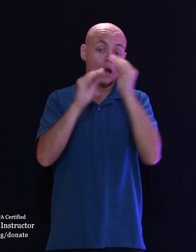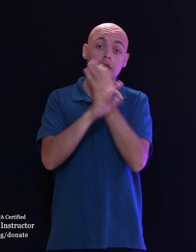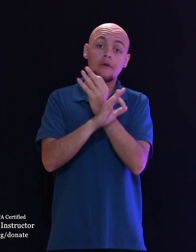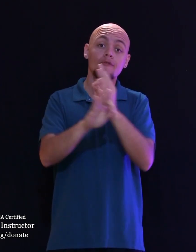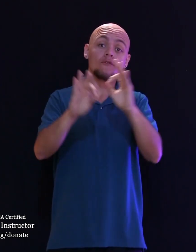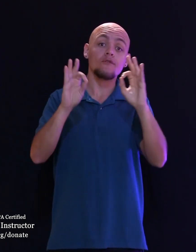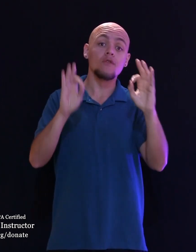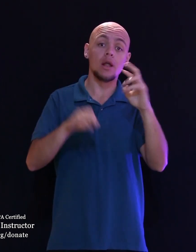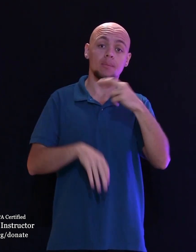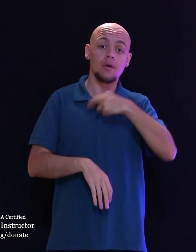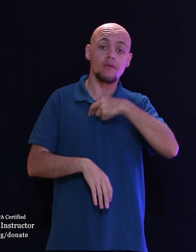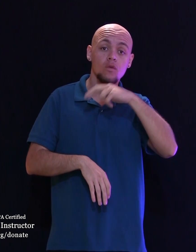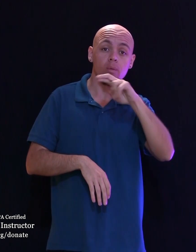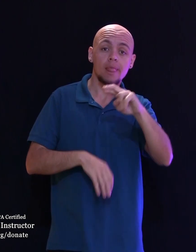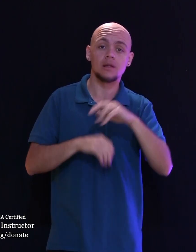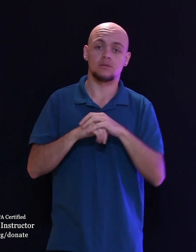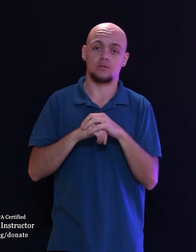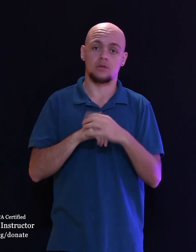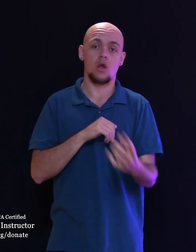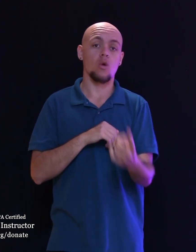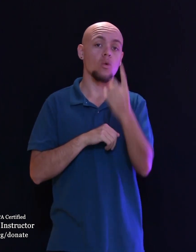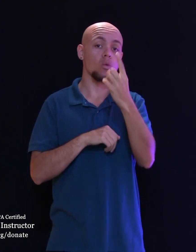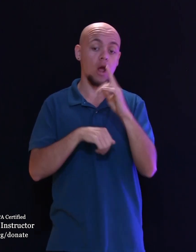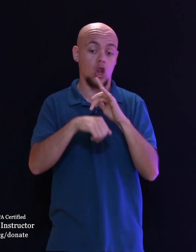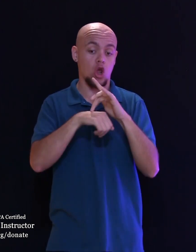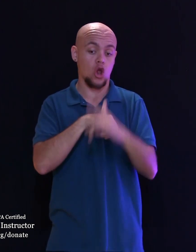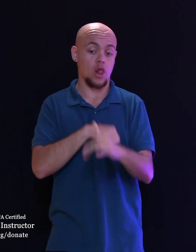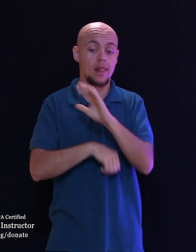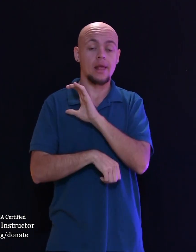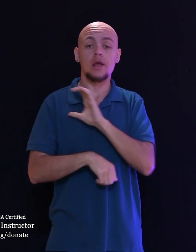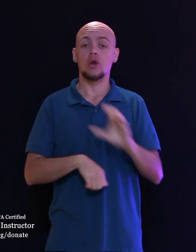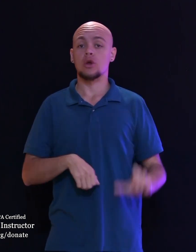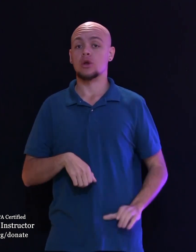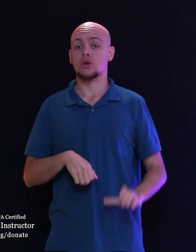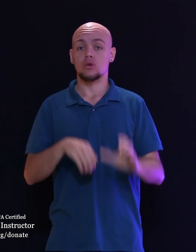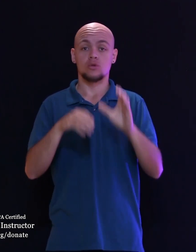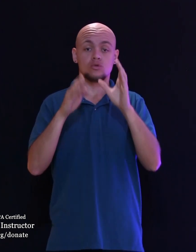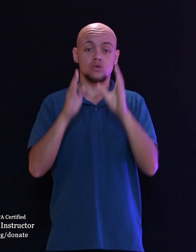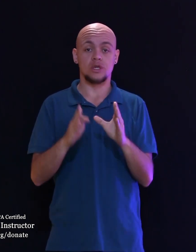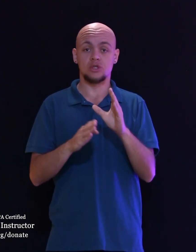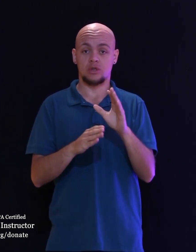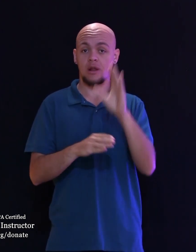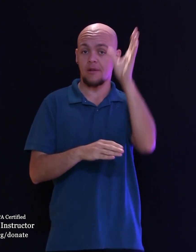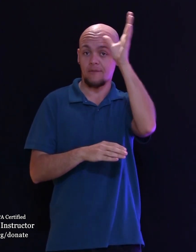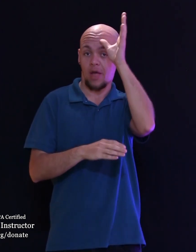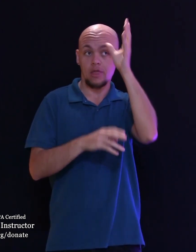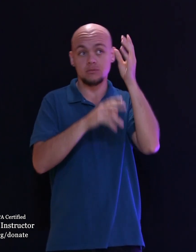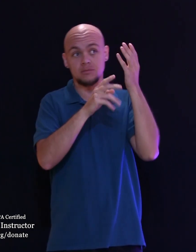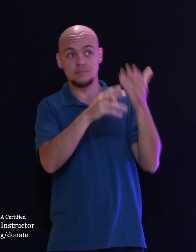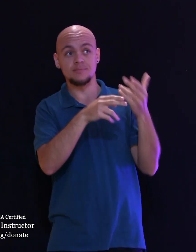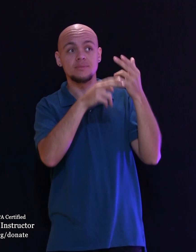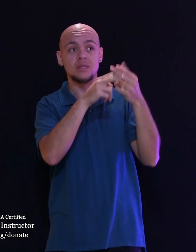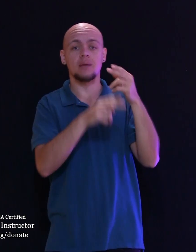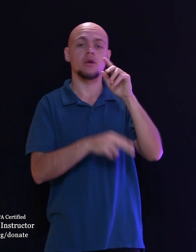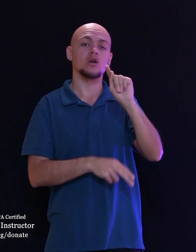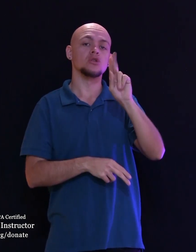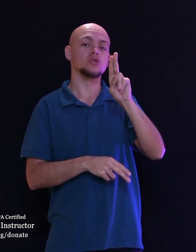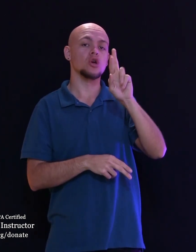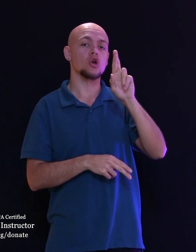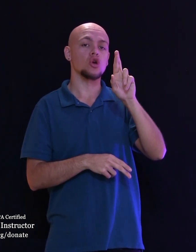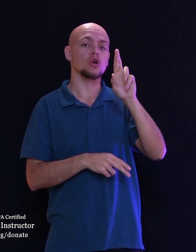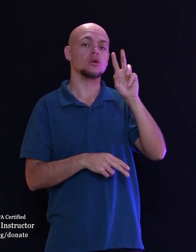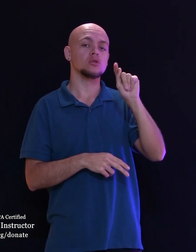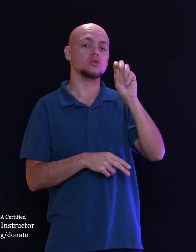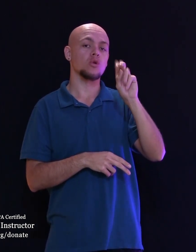freedom of religion. One of our early Christian fathers, Tertullian, spoke of religion. And he put a